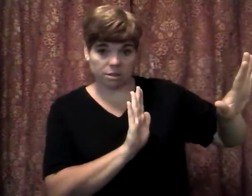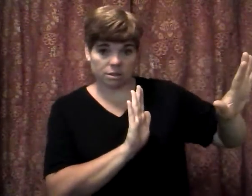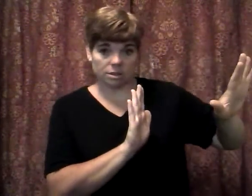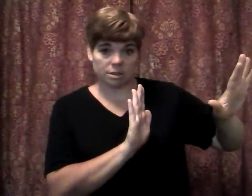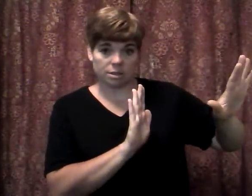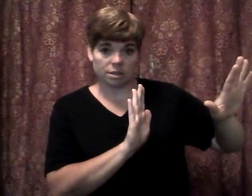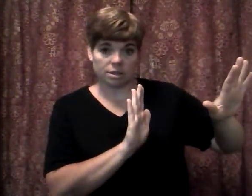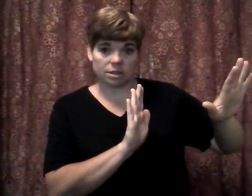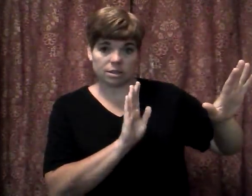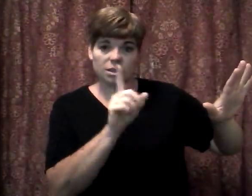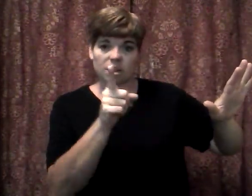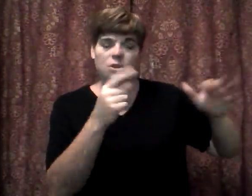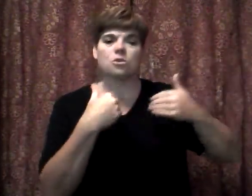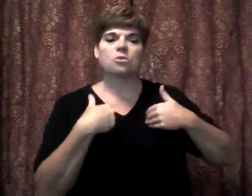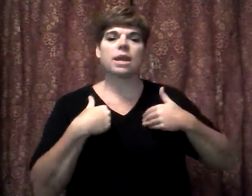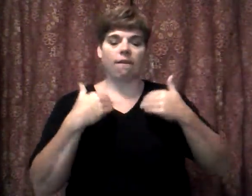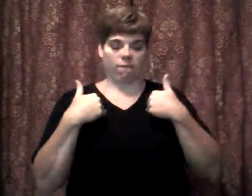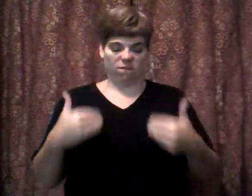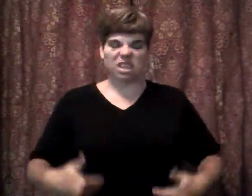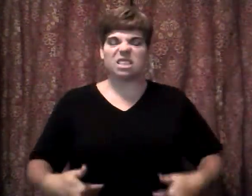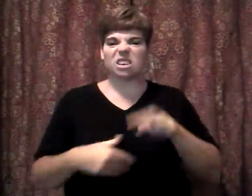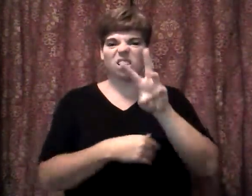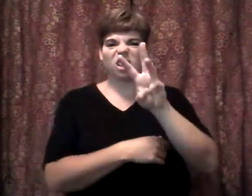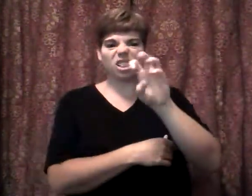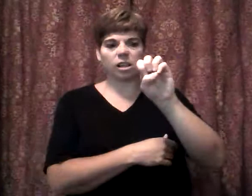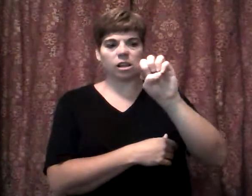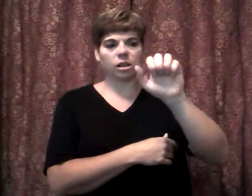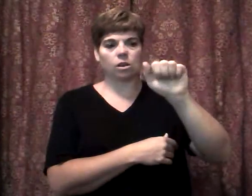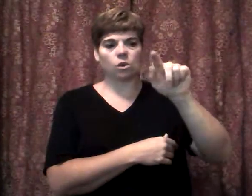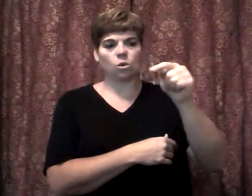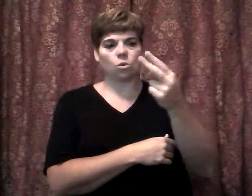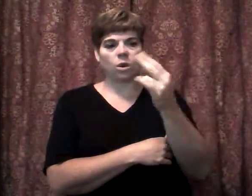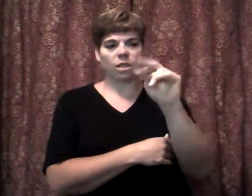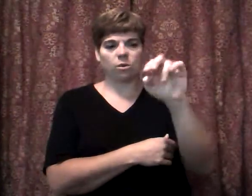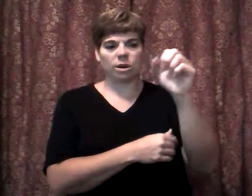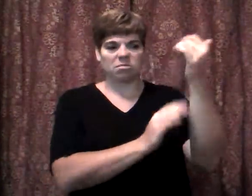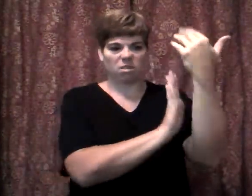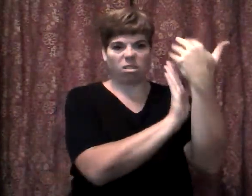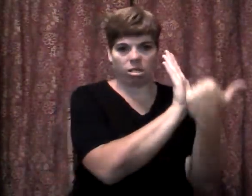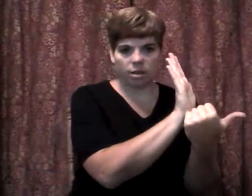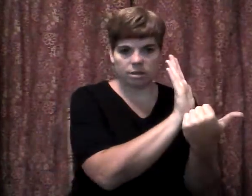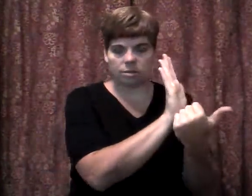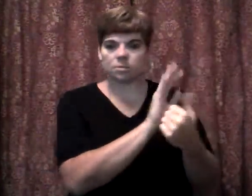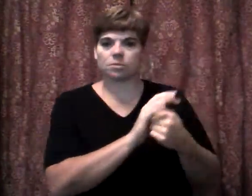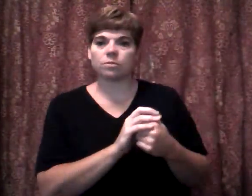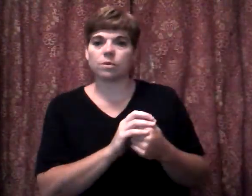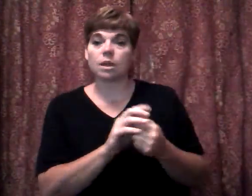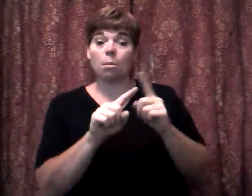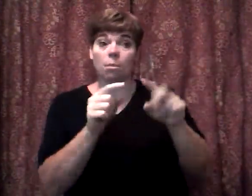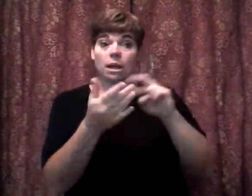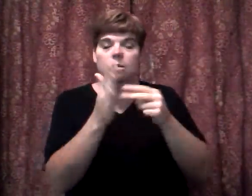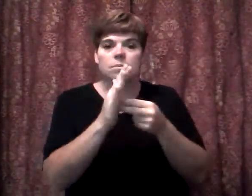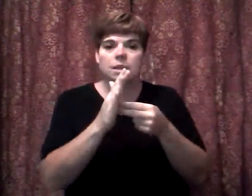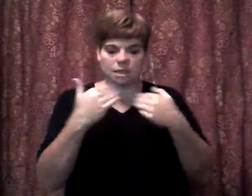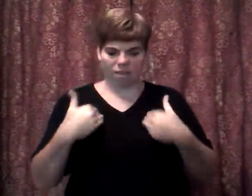but physical weathering, which is a lot of this stuff over here, is physical means that you can touch it.